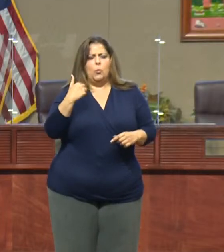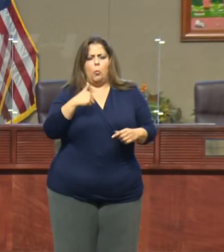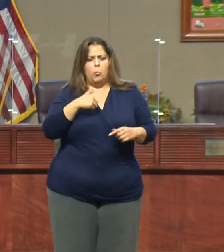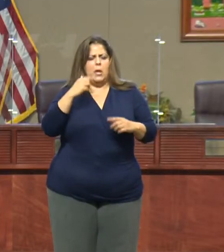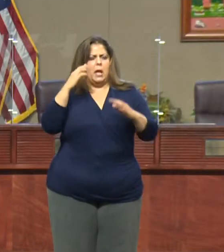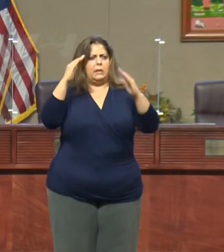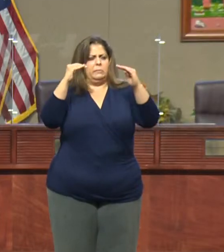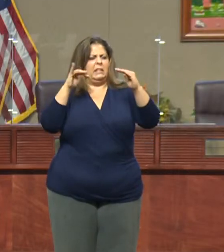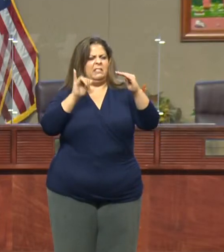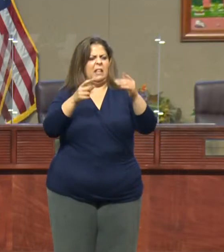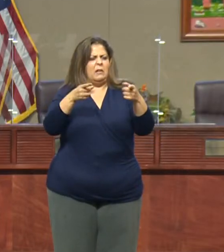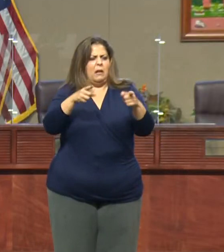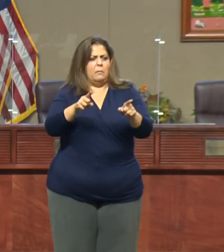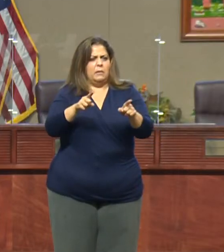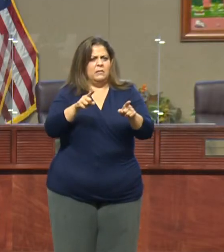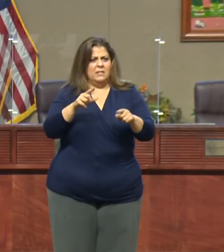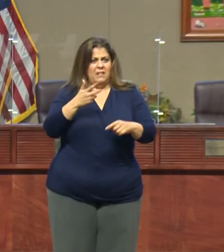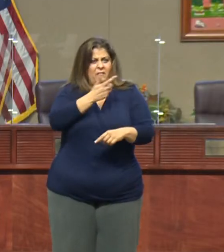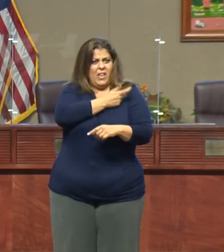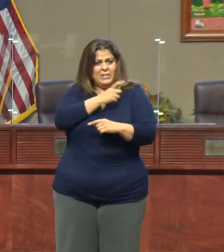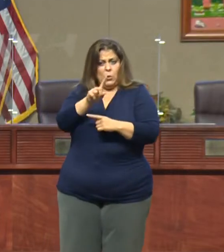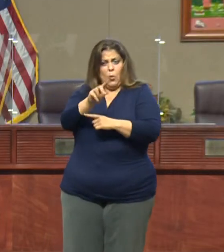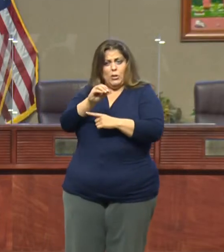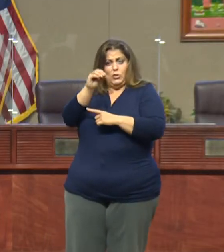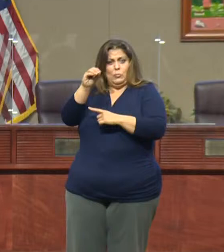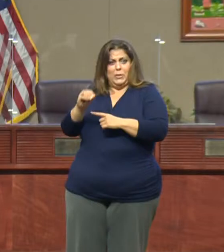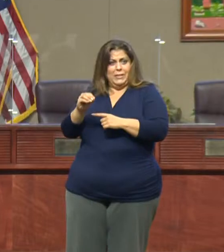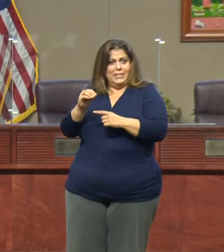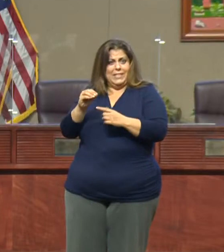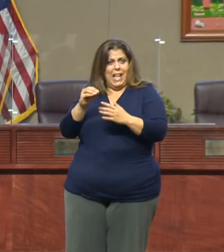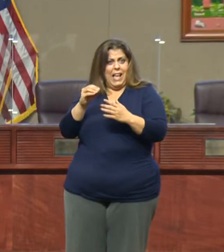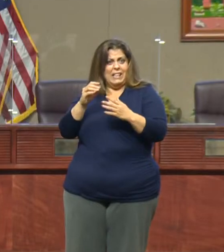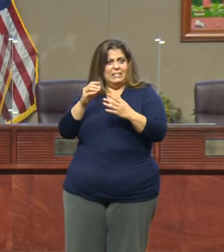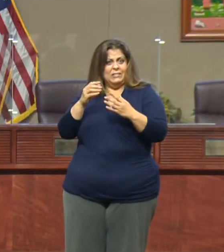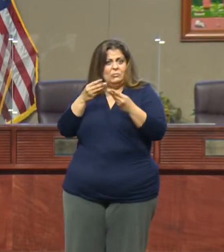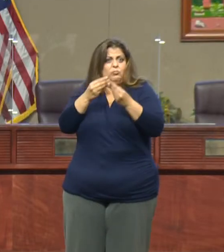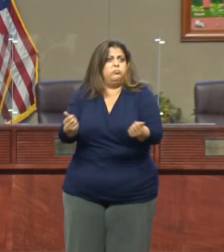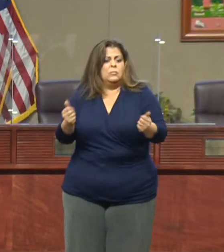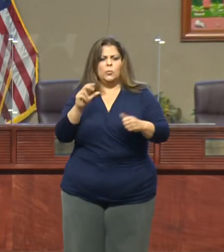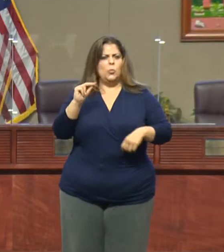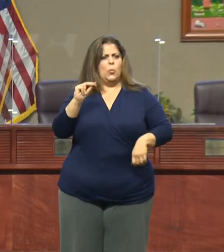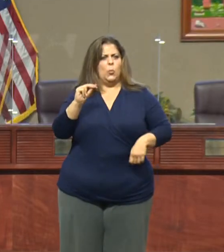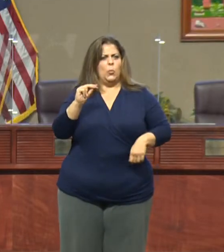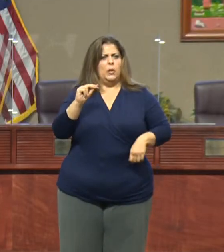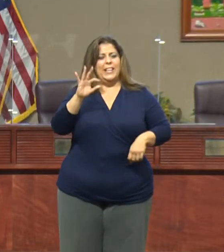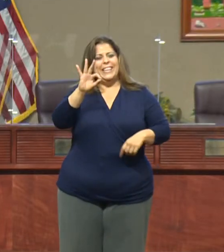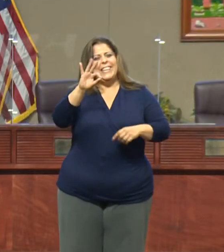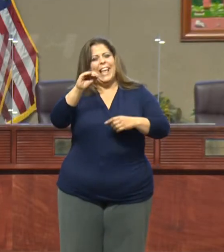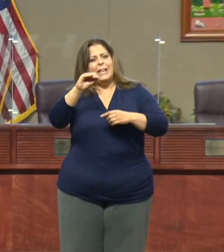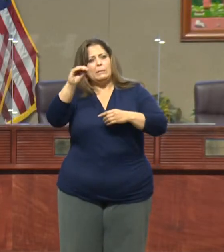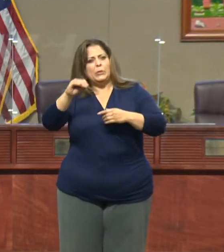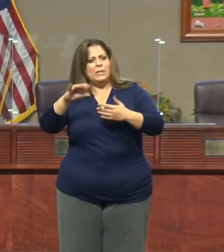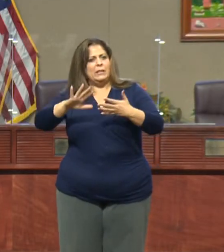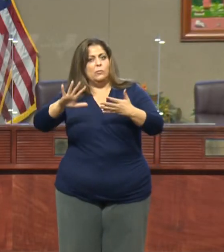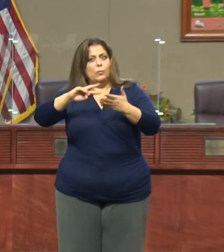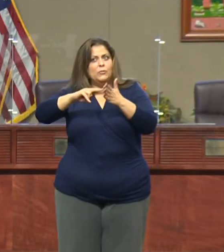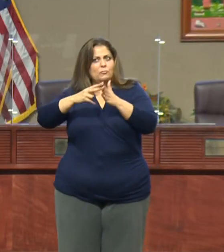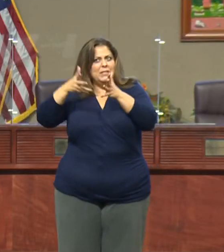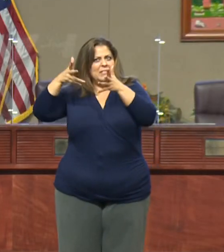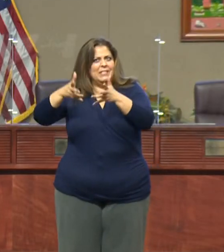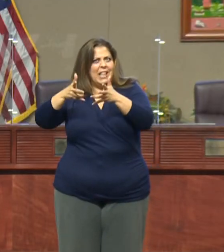happen. The vaccines are not 100% effective. The vaccines are in the 90s. So it's always a percentage of people that